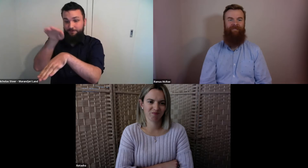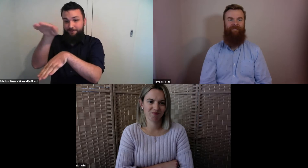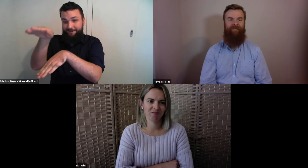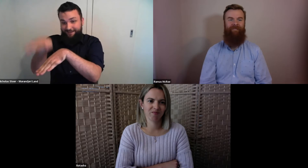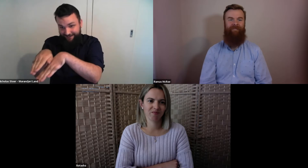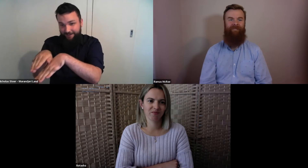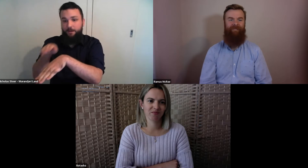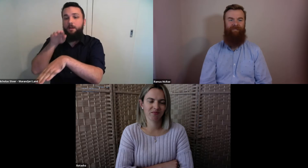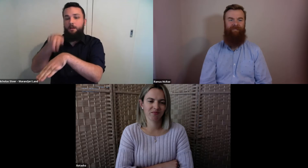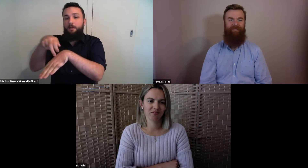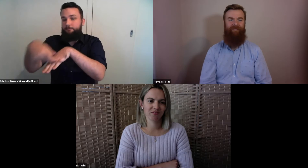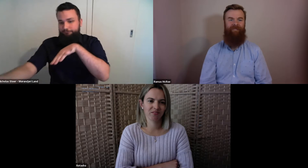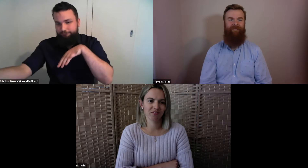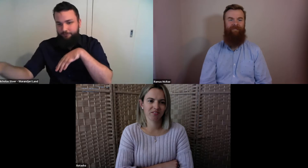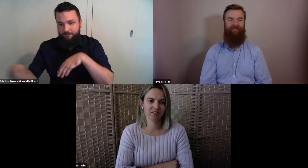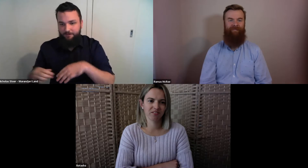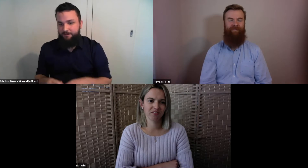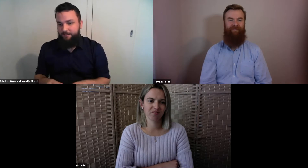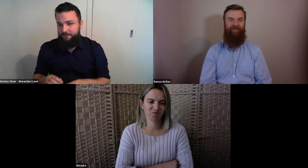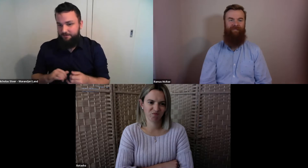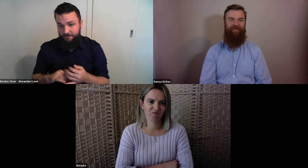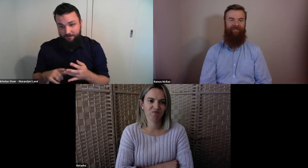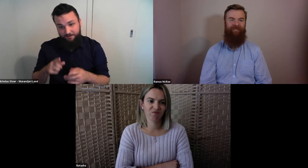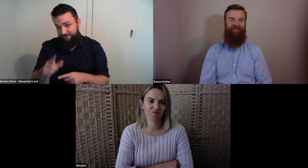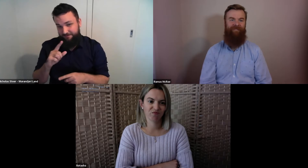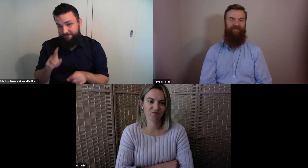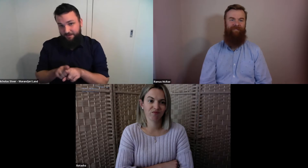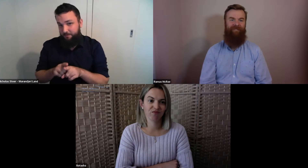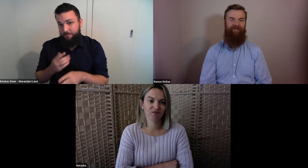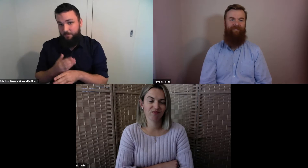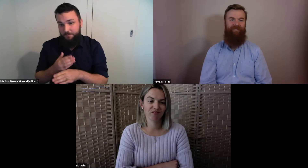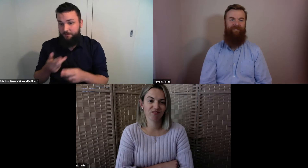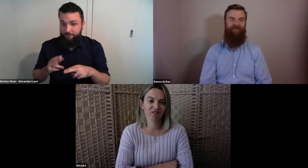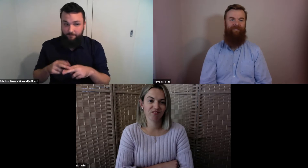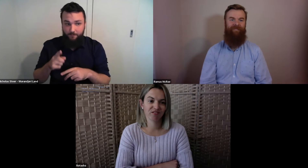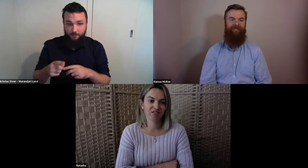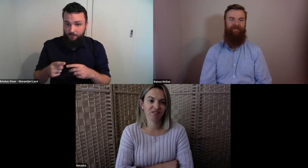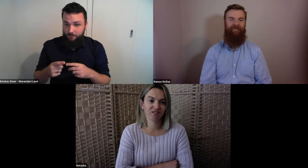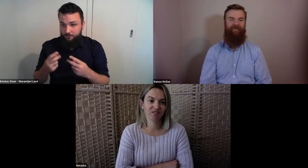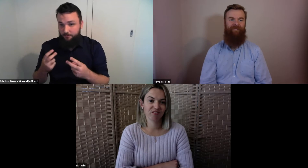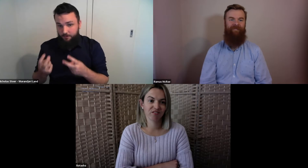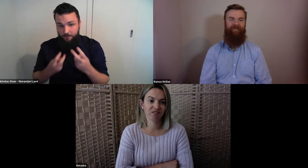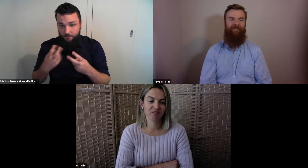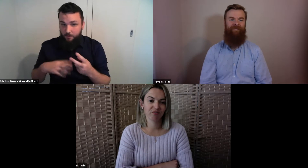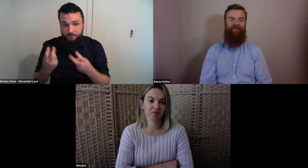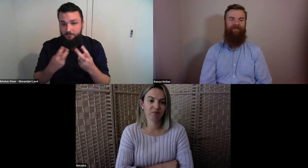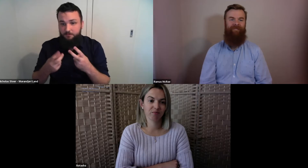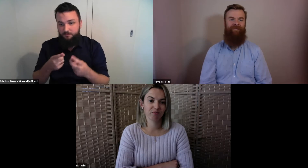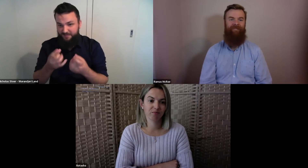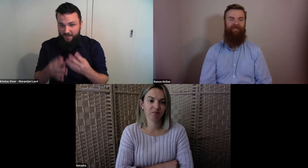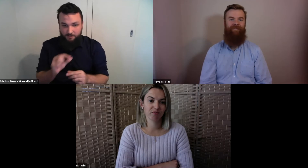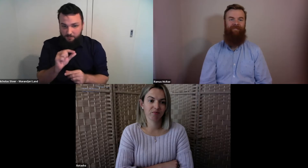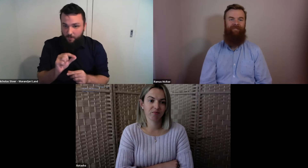slow, you'll stay steady throughout. So likewise, when you're seeking employment, I think if you try and step ahead too quickly, you're more prone to falling